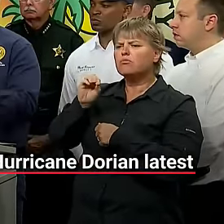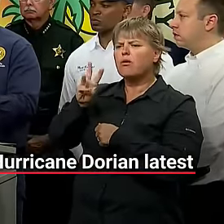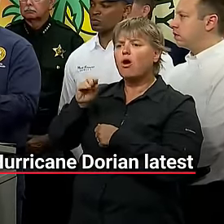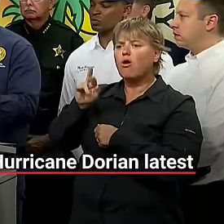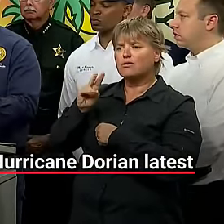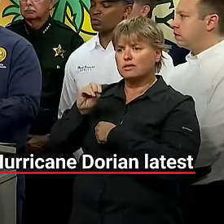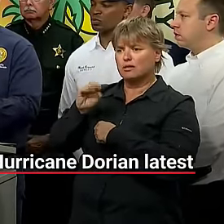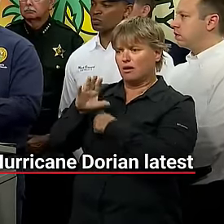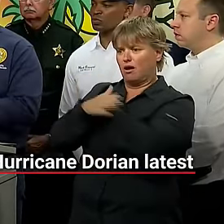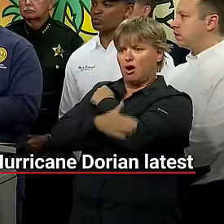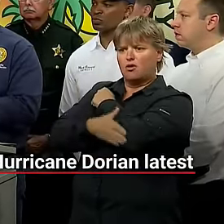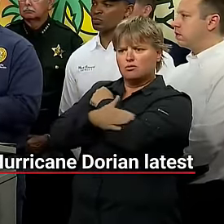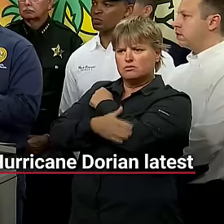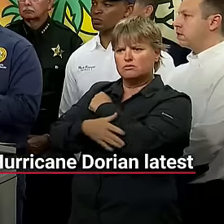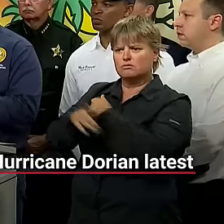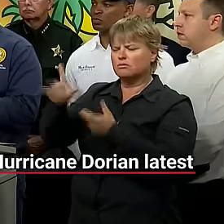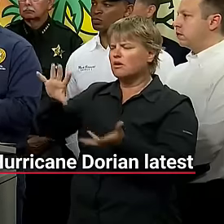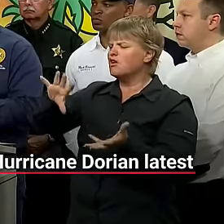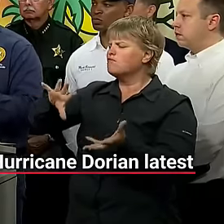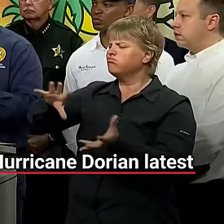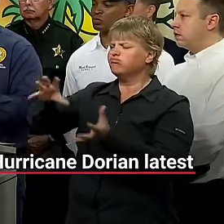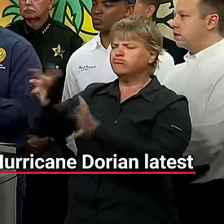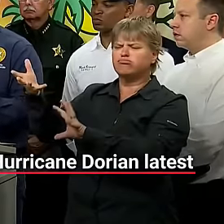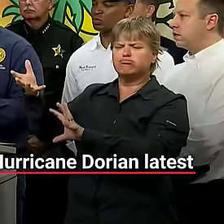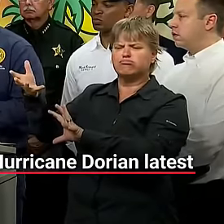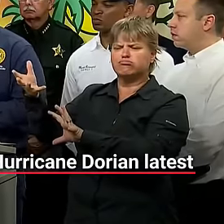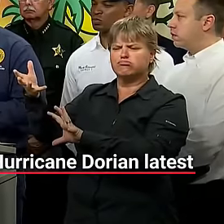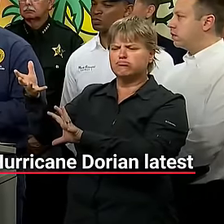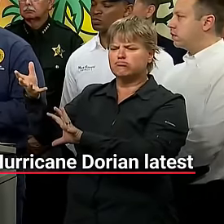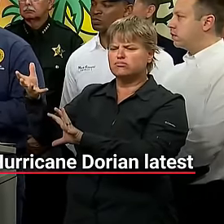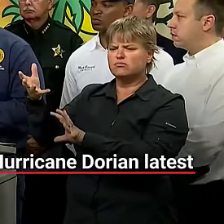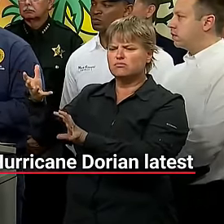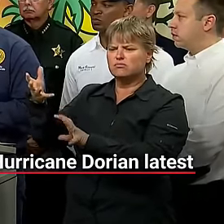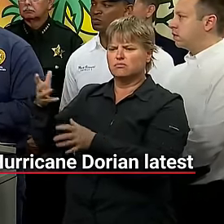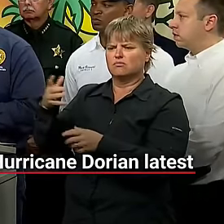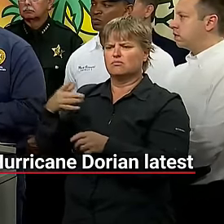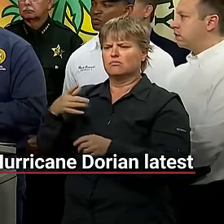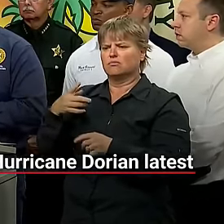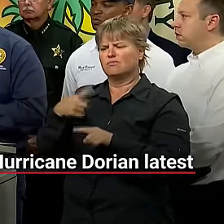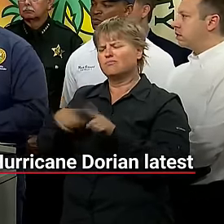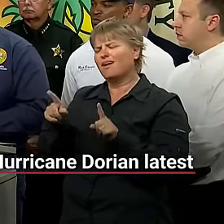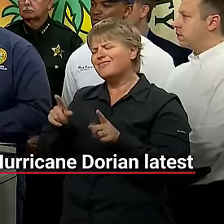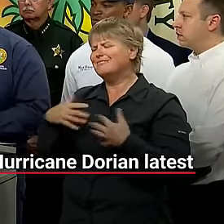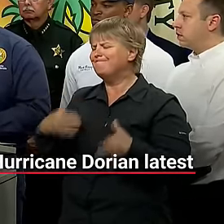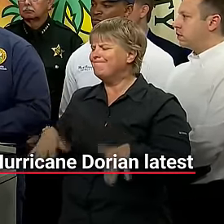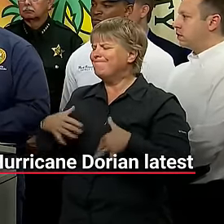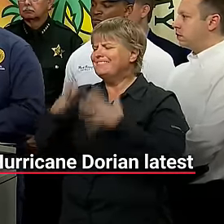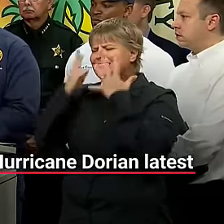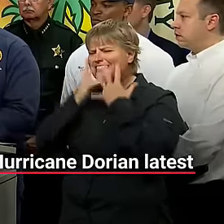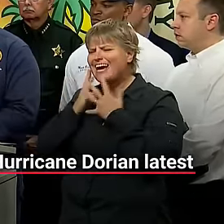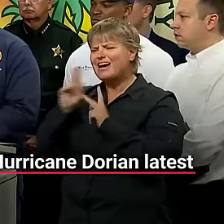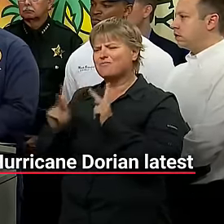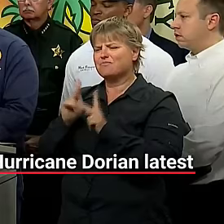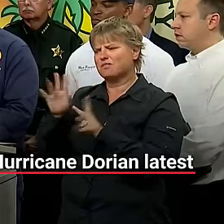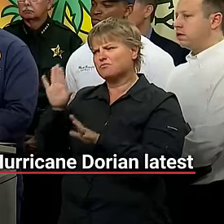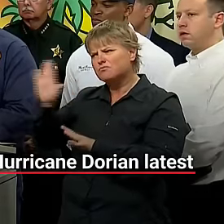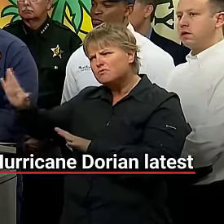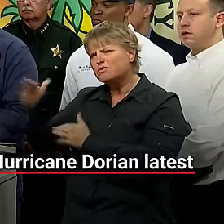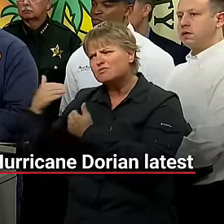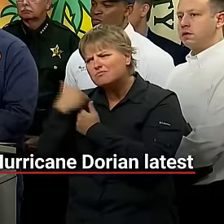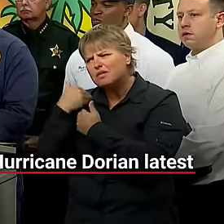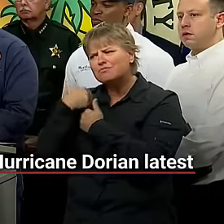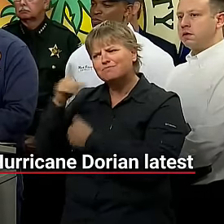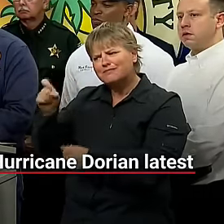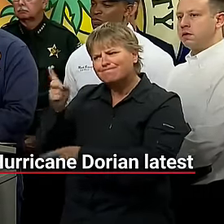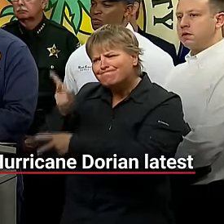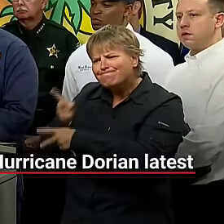I think that sends the message now going into this storm. If you have vulnerable people in your care, it's your responsibility to